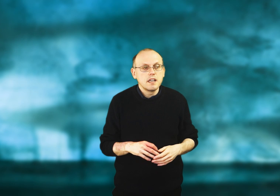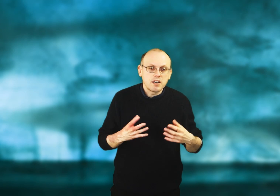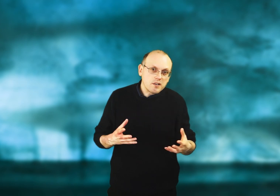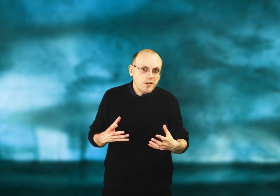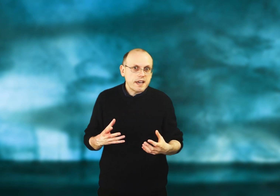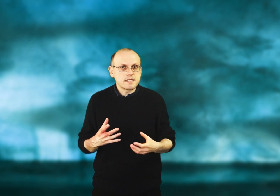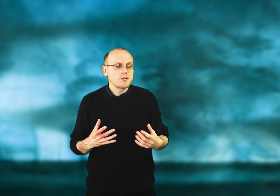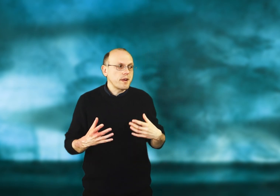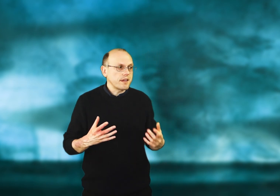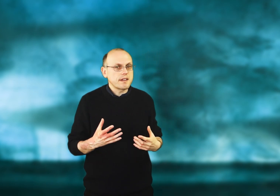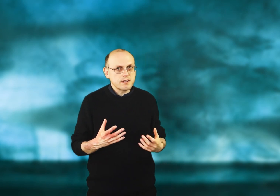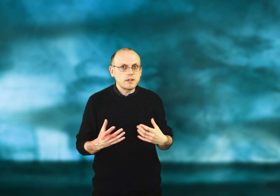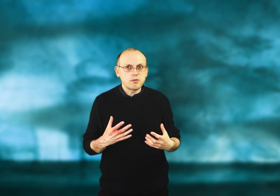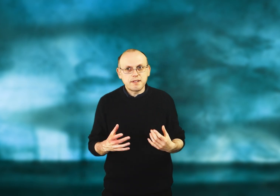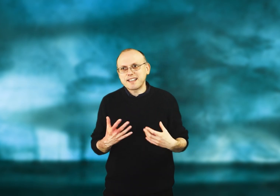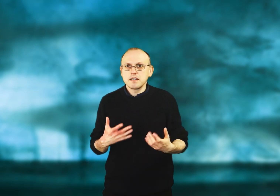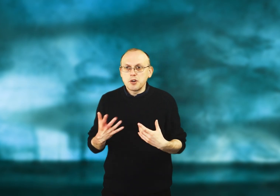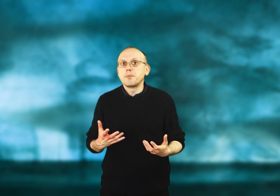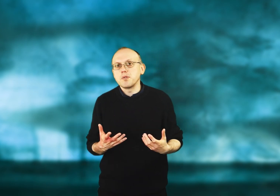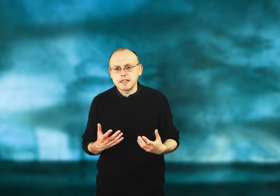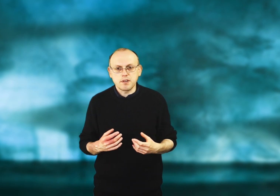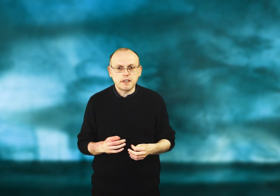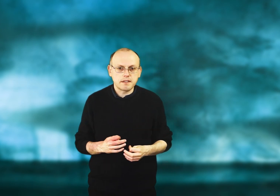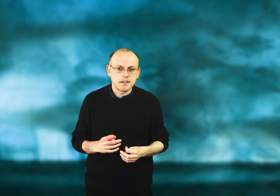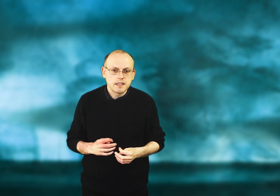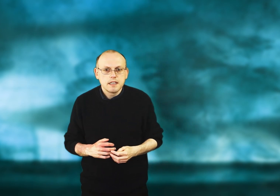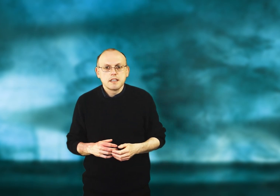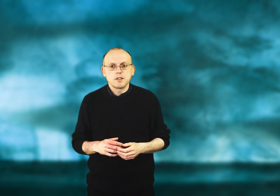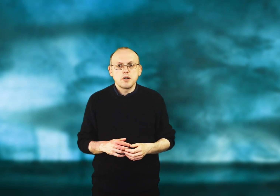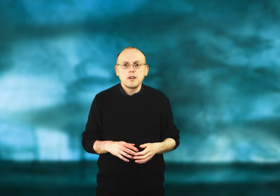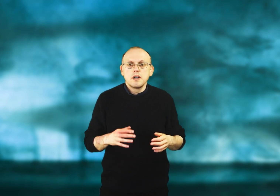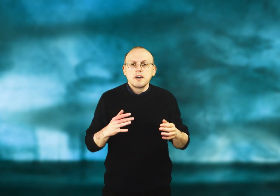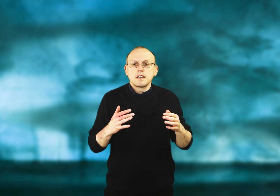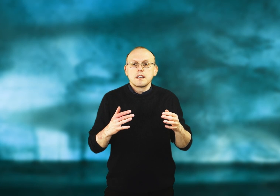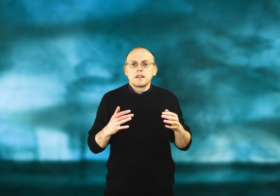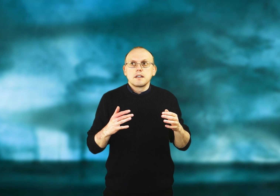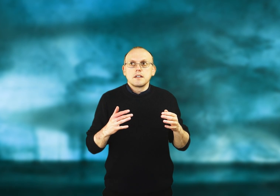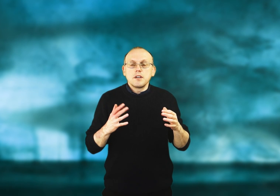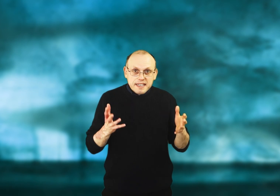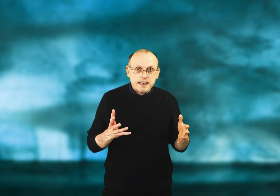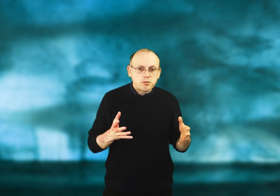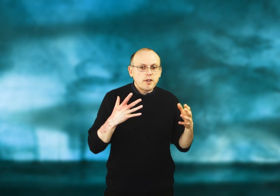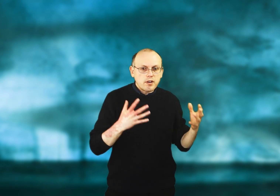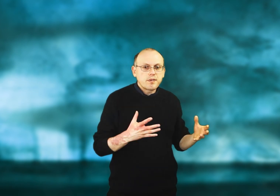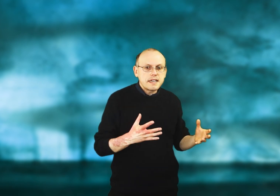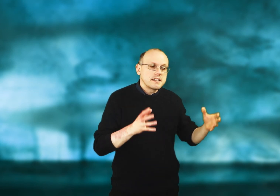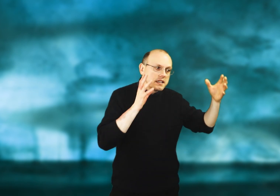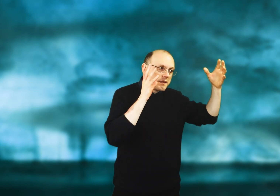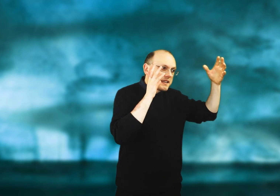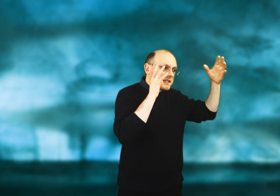long phrase, you may think that you need to have like a pause after it. So, again, with a long phrase, if it is at the